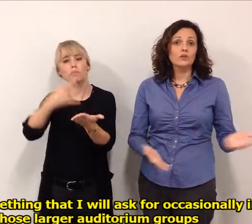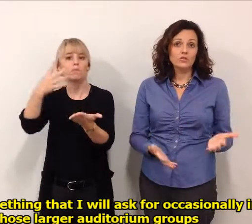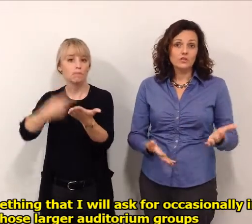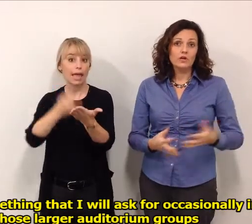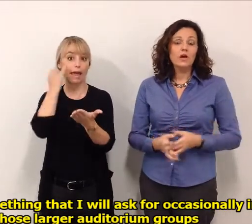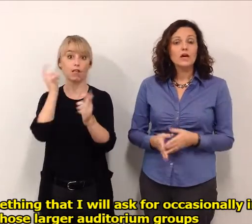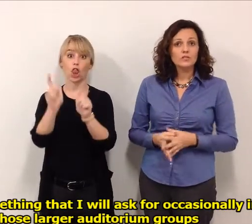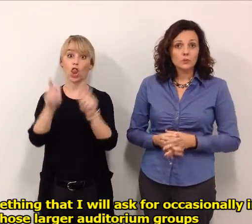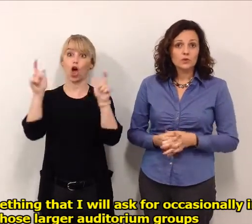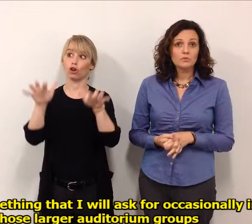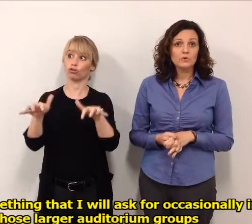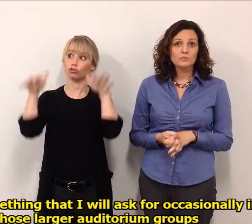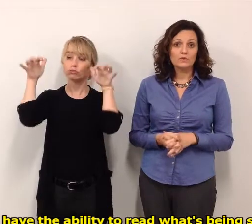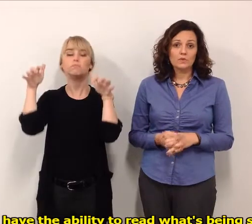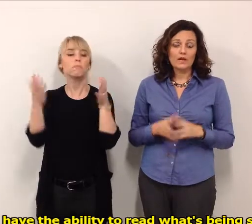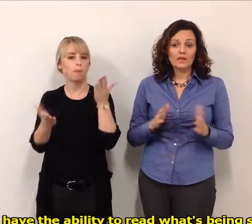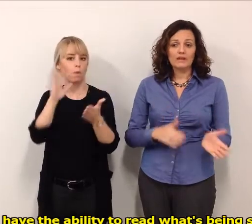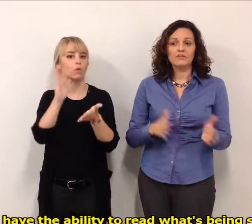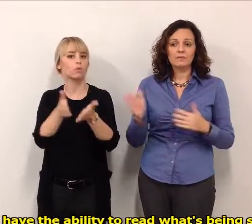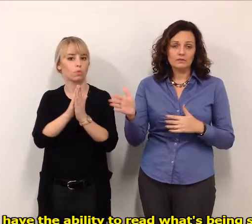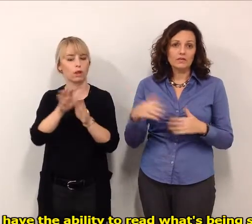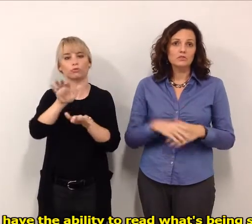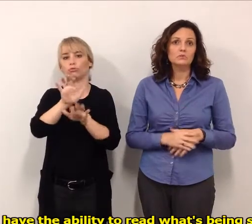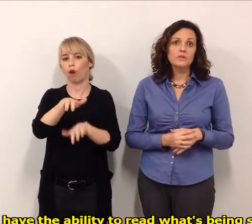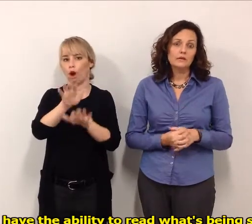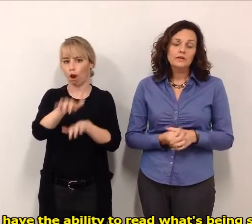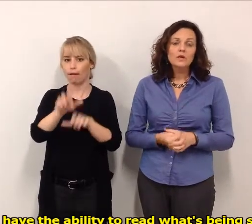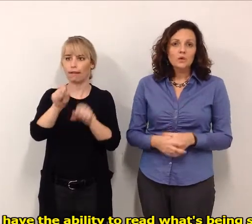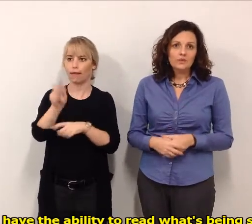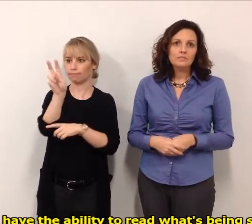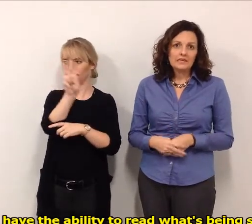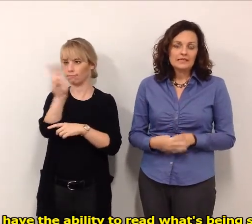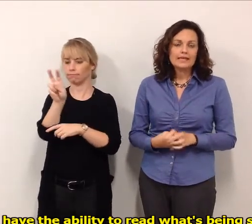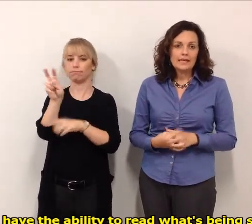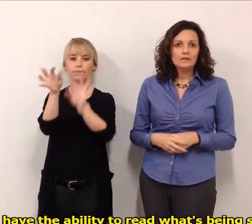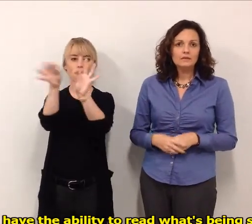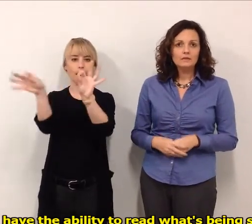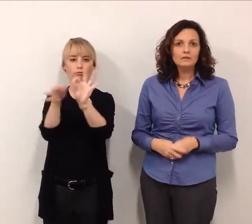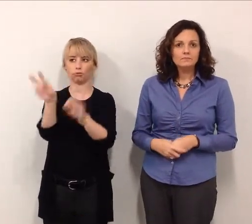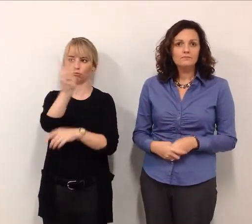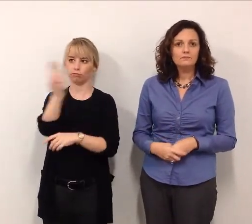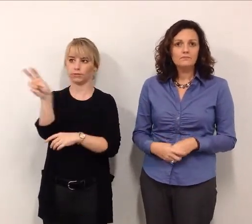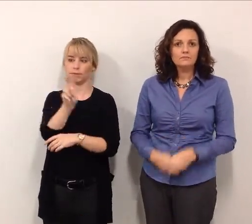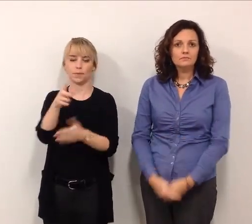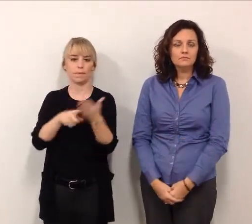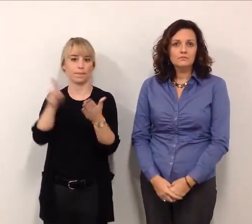of those larger auditorium groups so that I can have the ability to read what's being said.